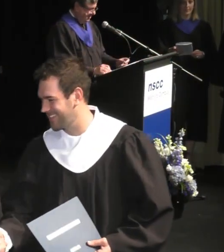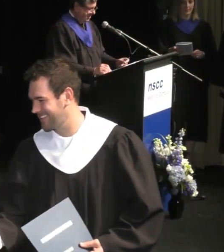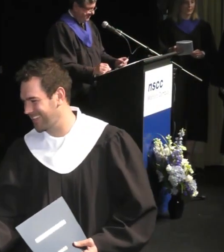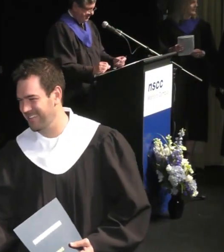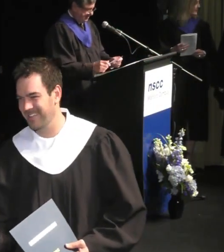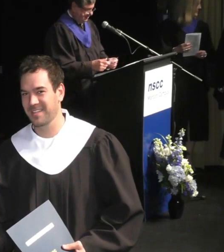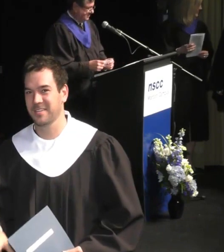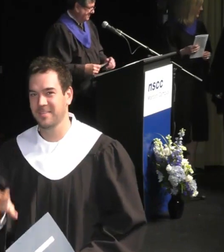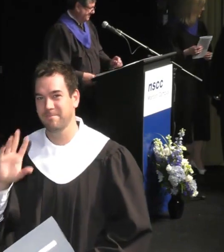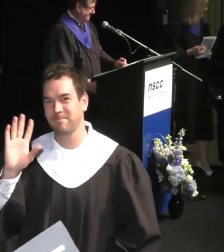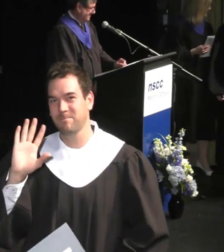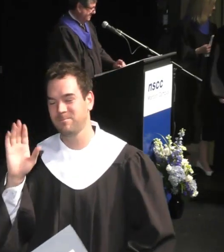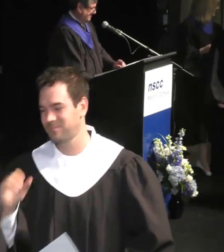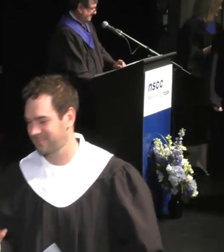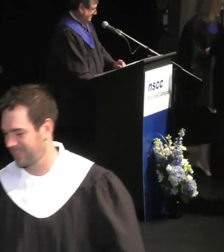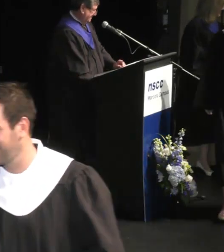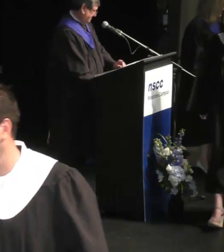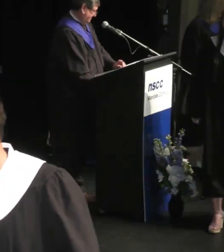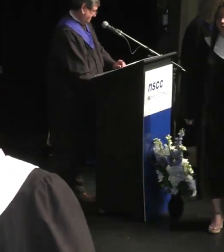Kaylee Kavanagh.